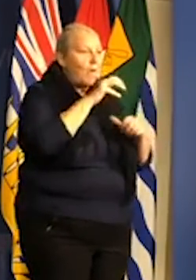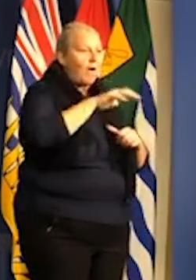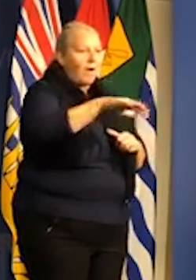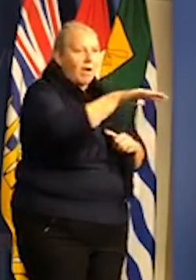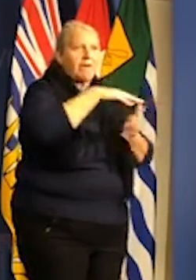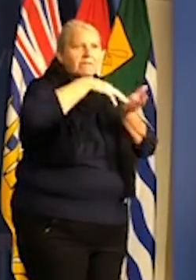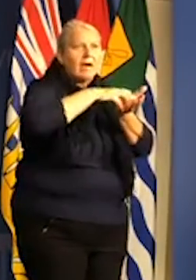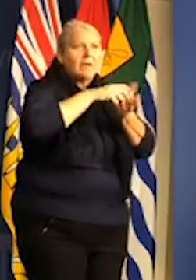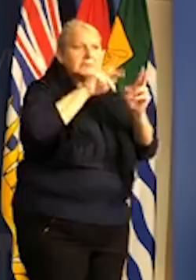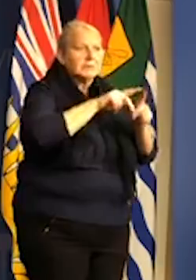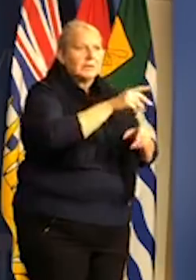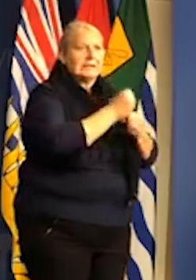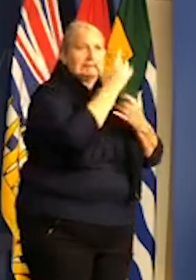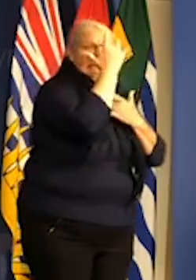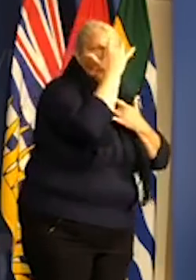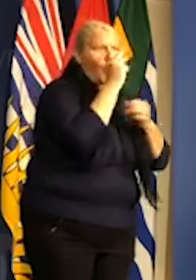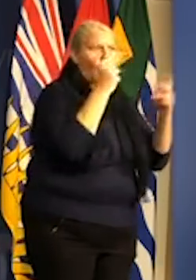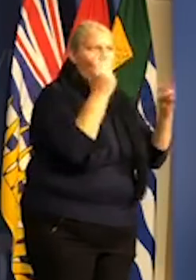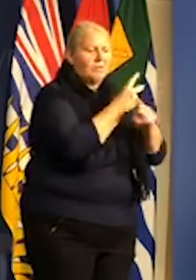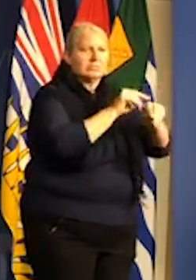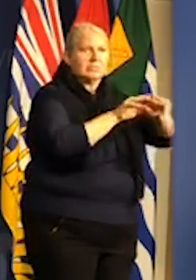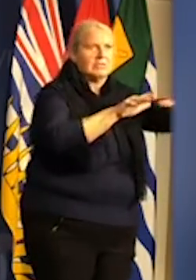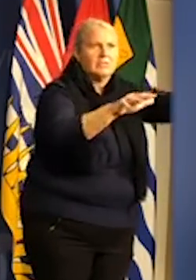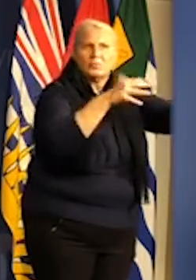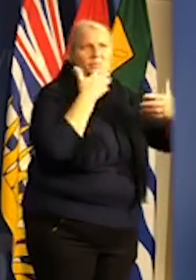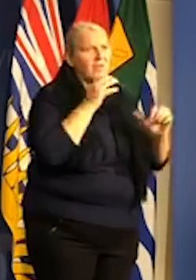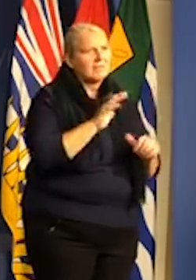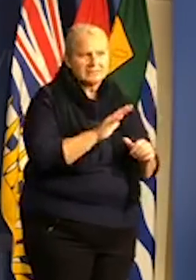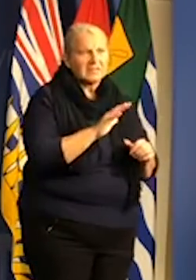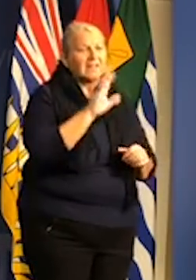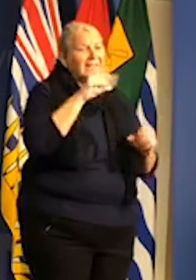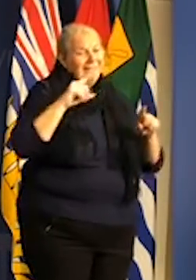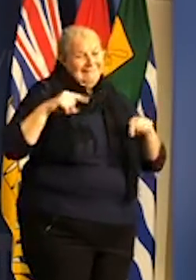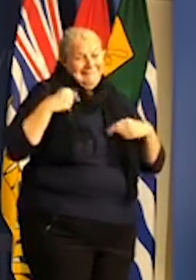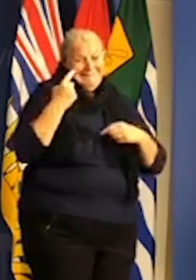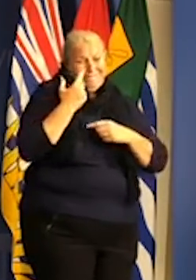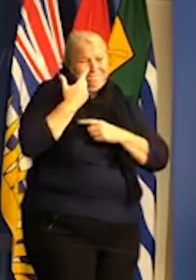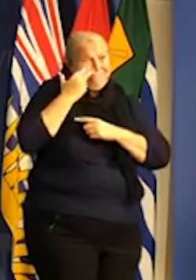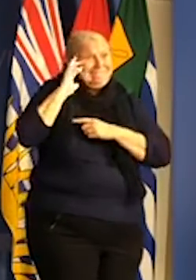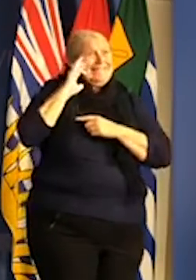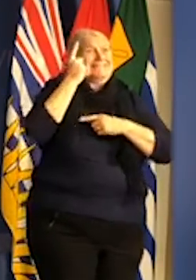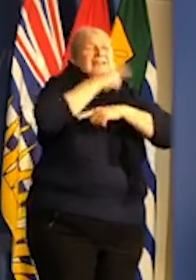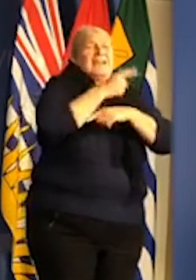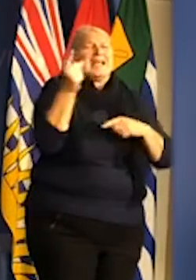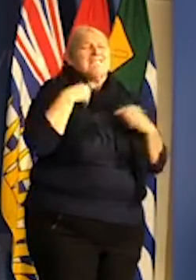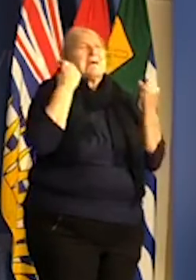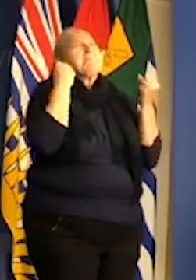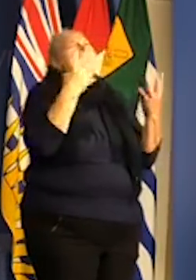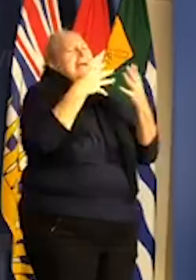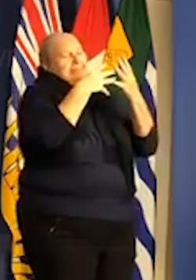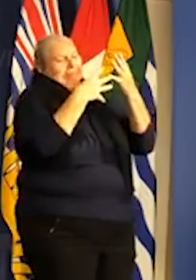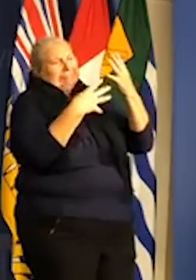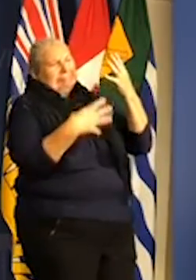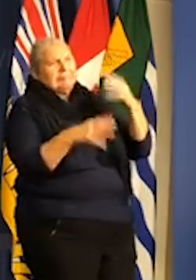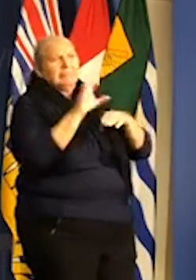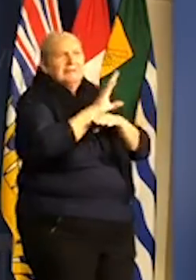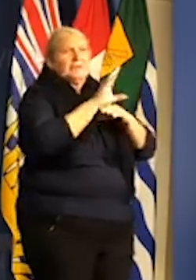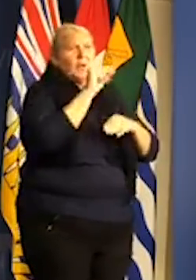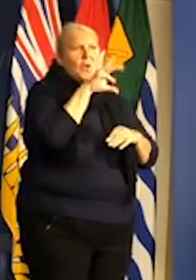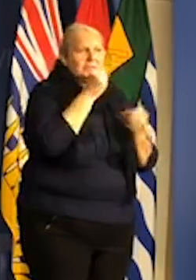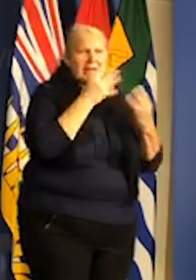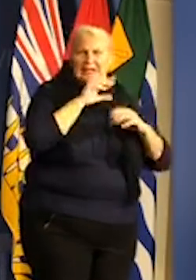seriously ill or worse. In the last number of days, I've had hundreds of business owners email me and tell me how hard this has